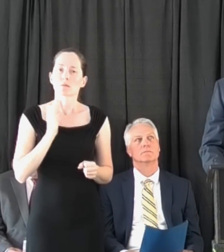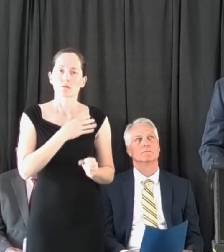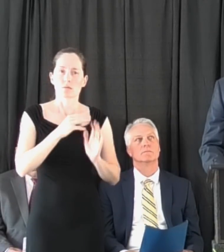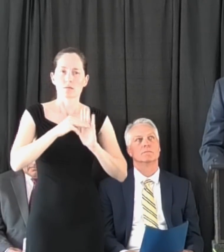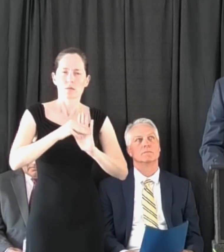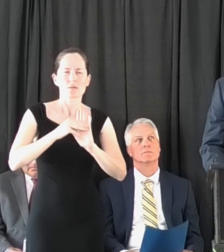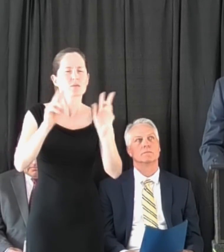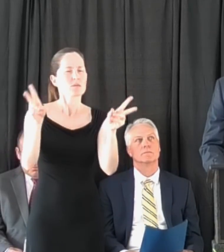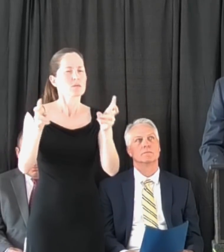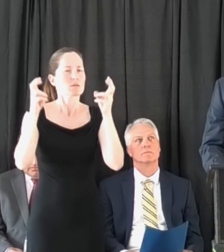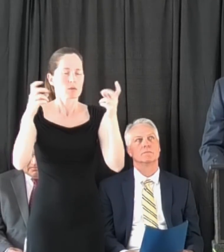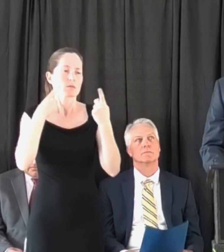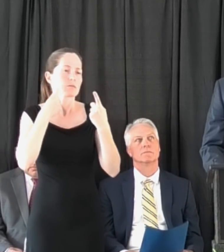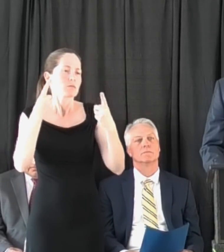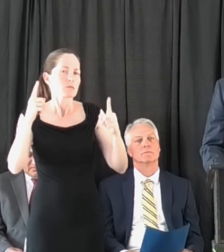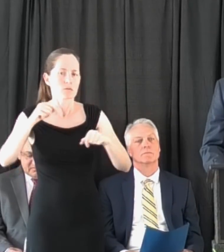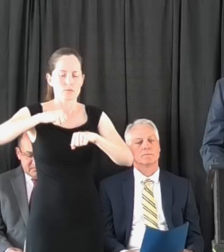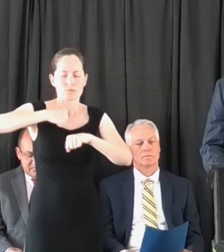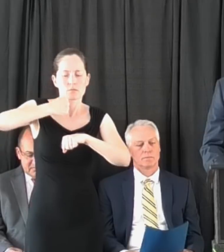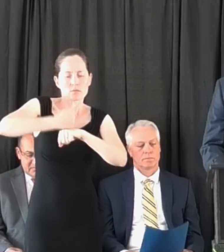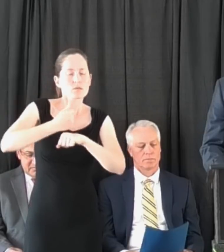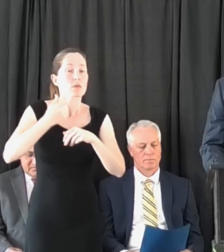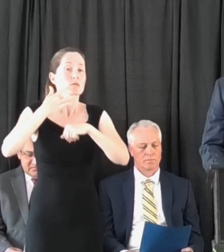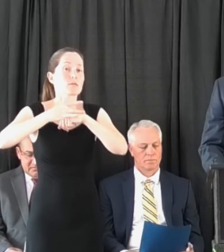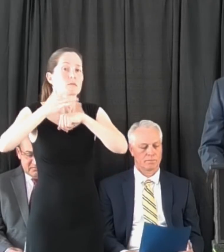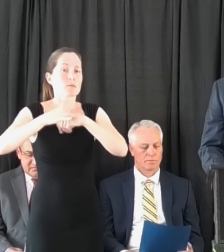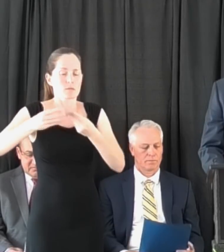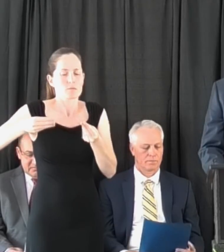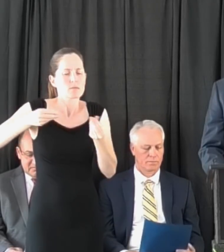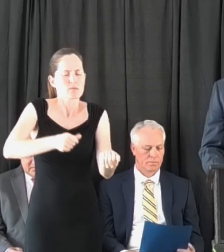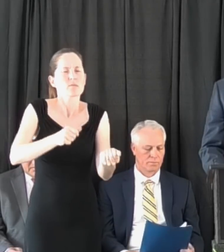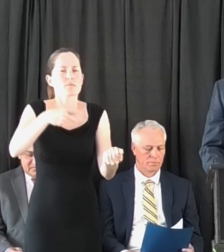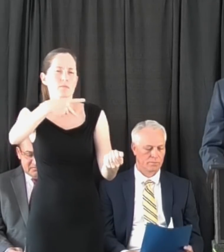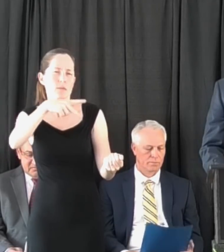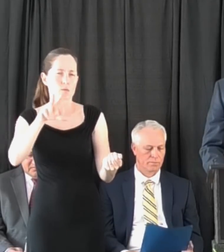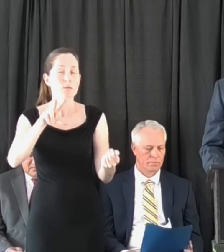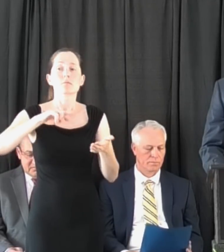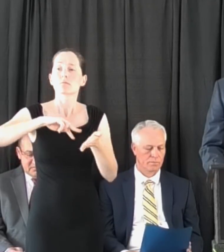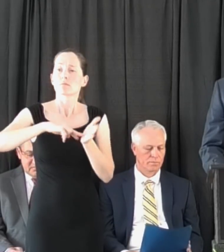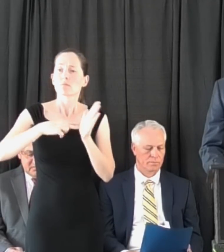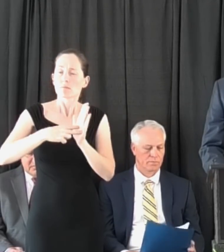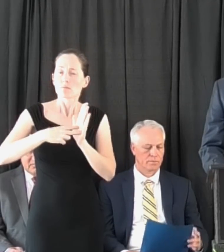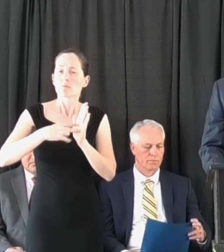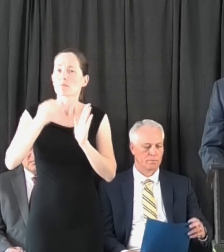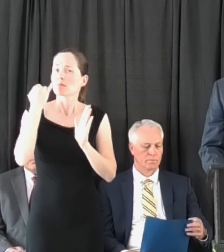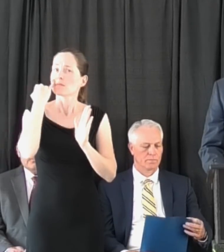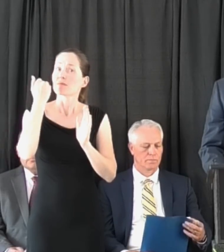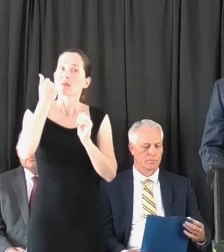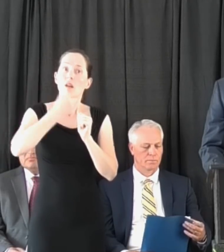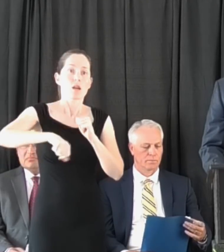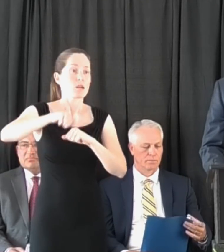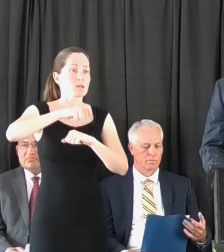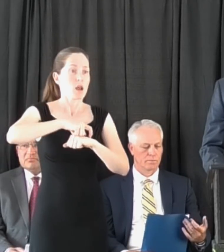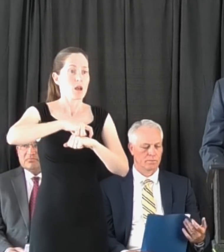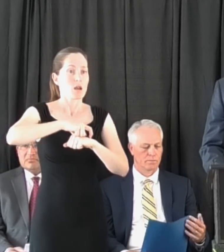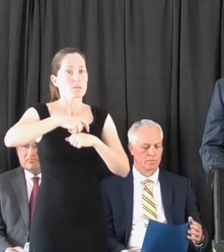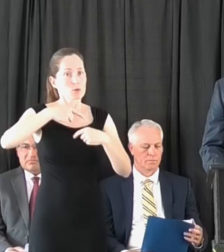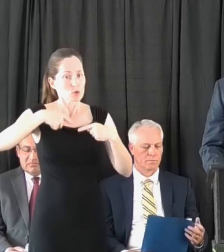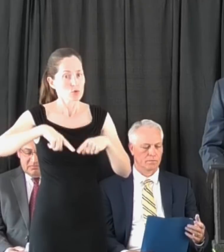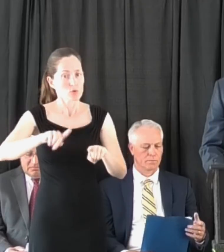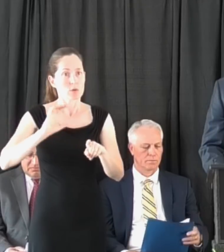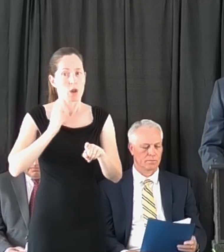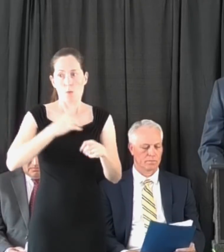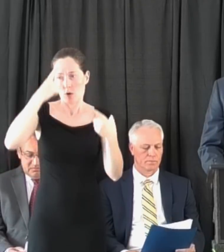known as a performance-based availability payment P3. And what that means is that if at any point during the term of our agreement,